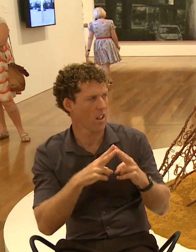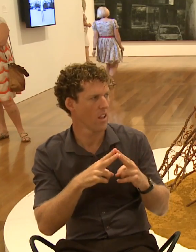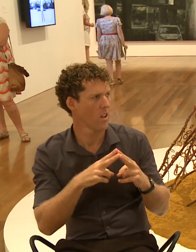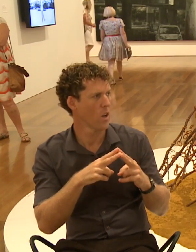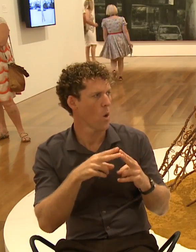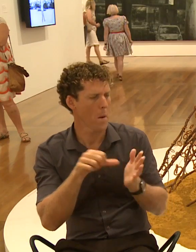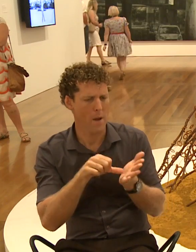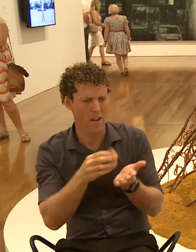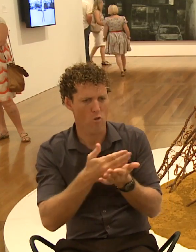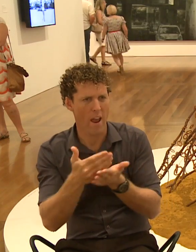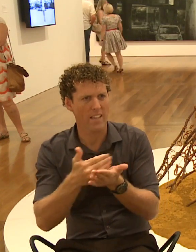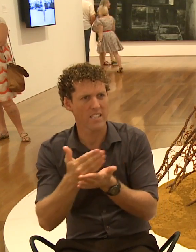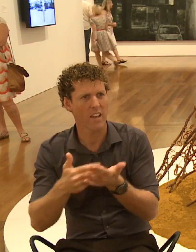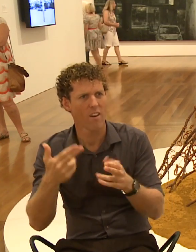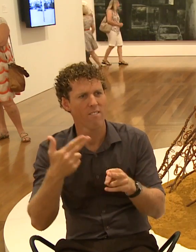raising money for